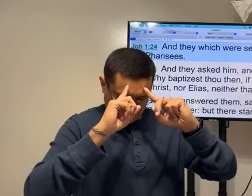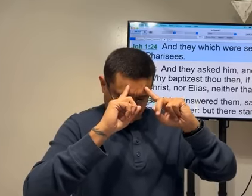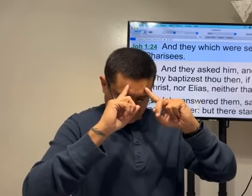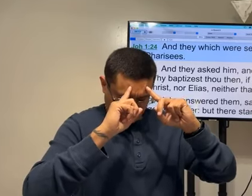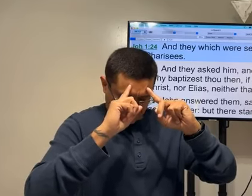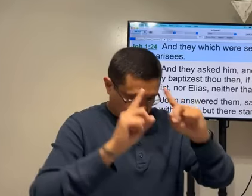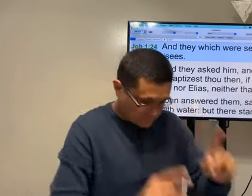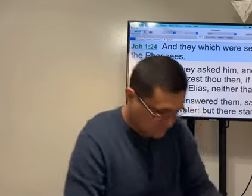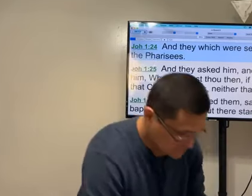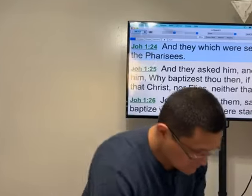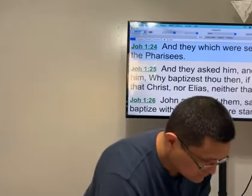scripture.